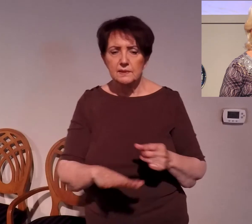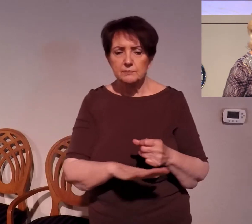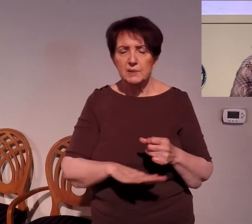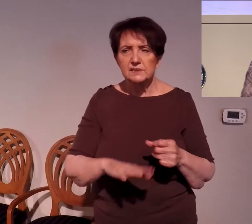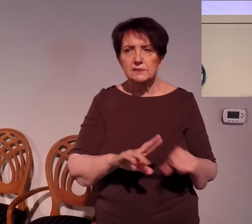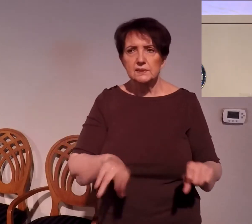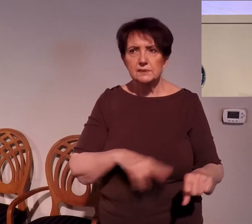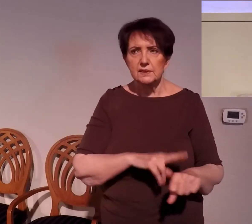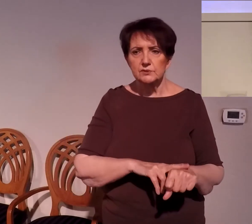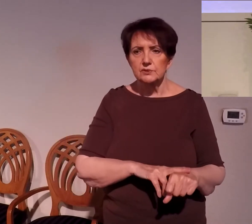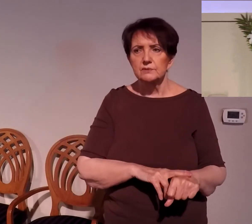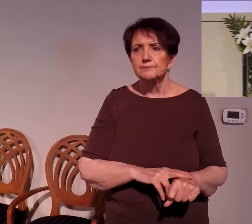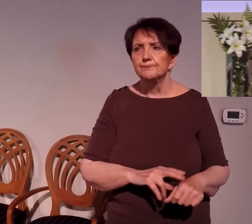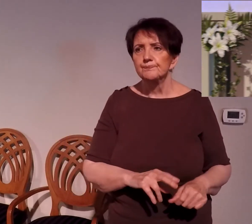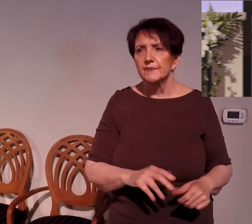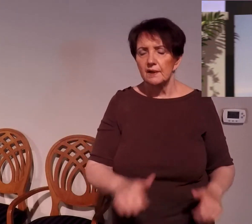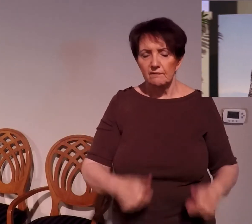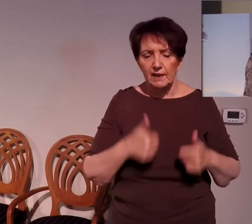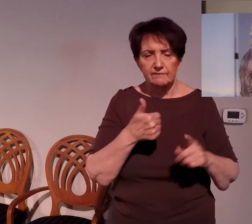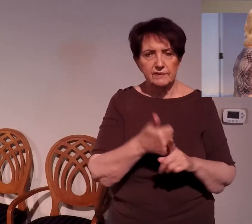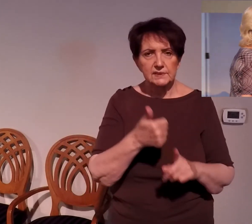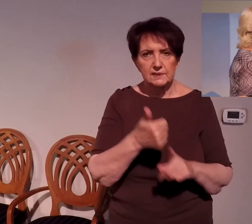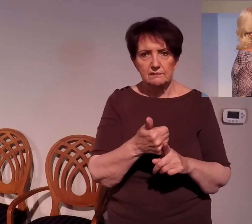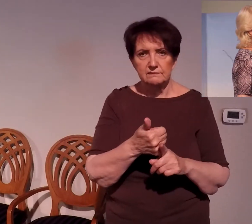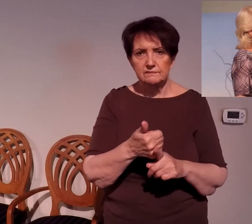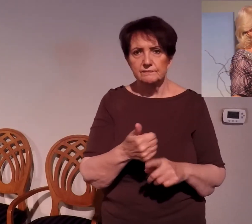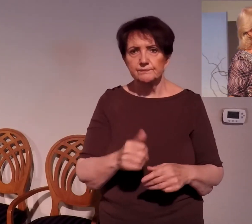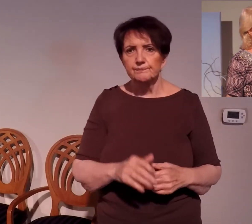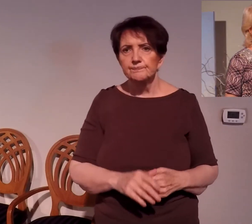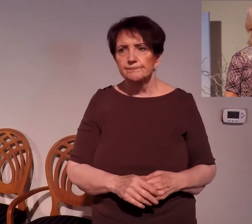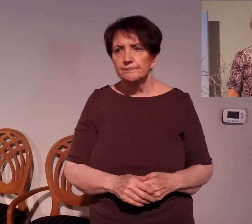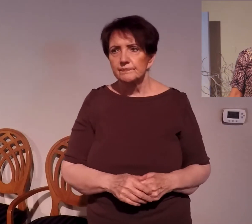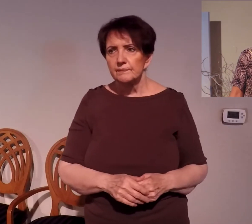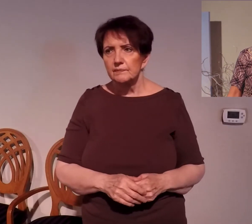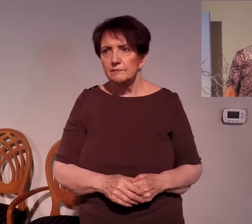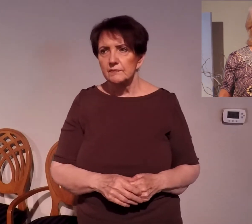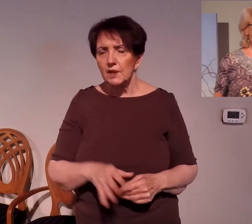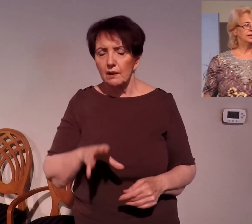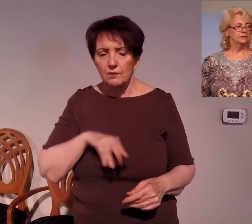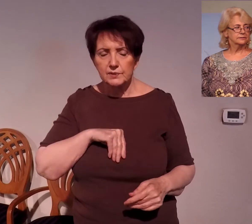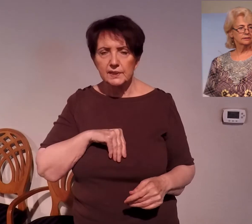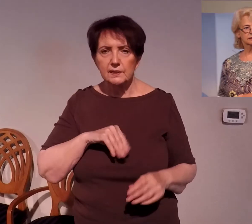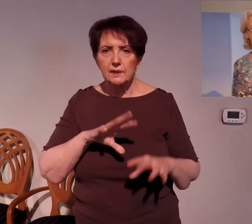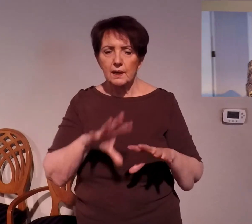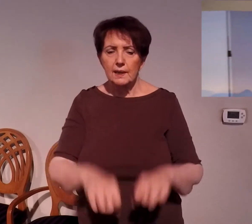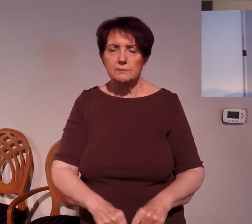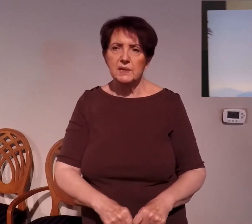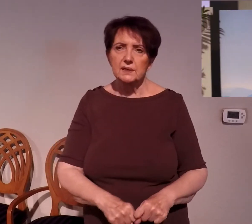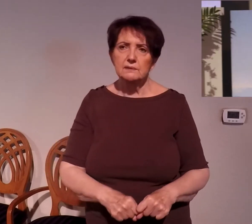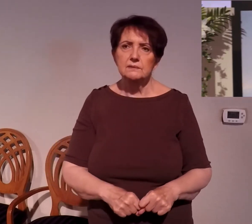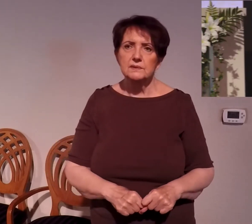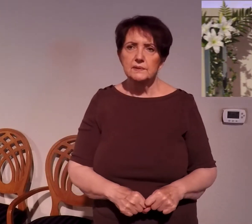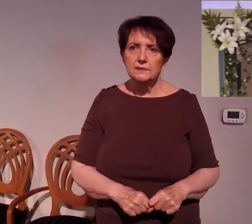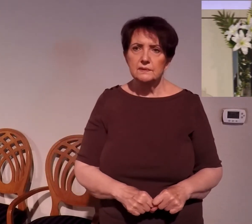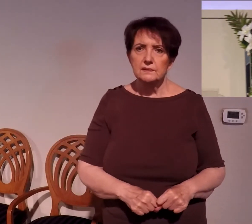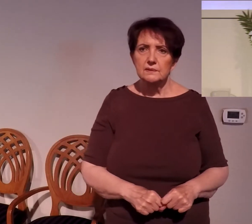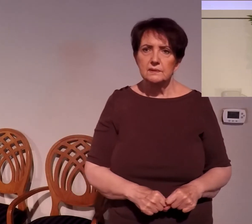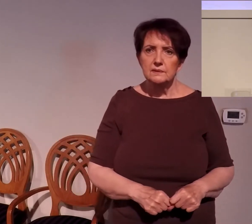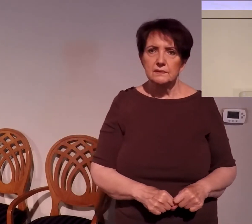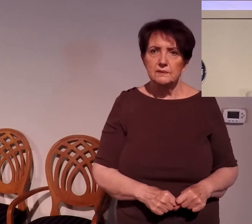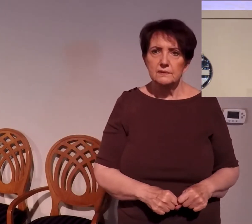essential nature of life itself. Owning it, claiming it with